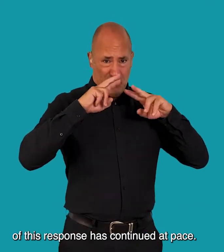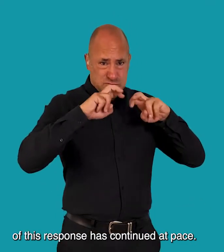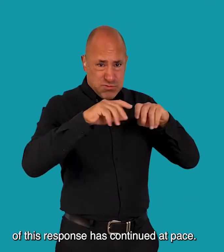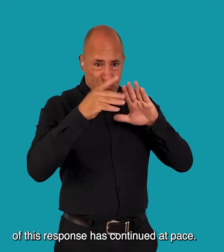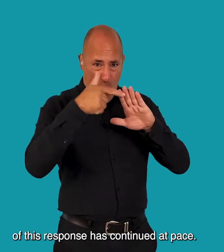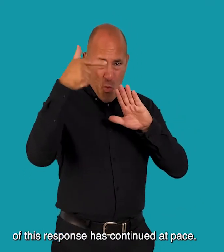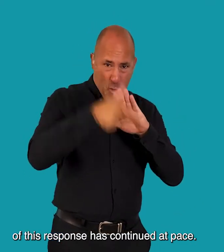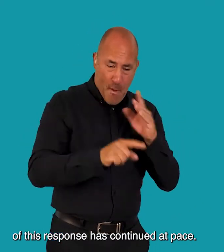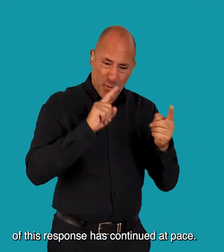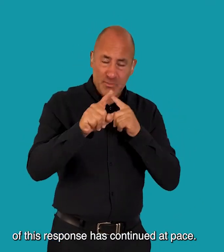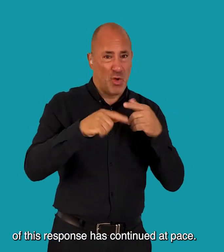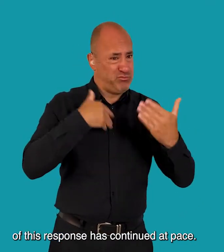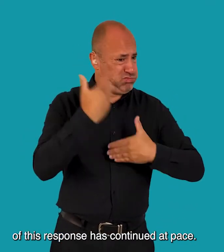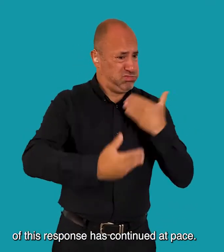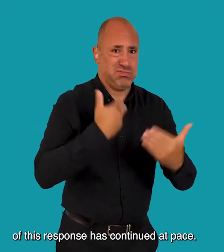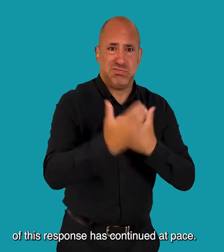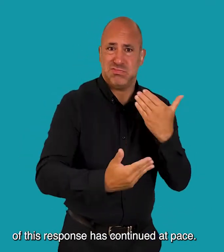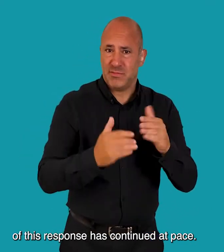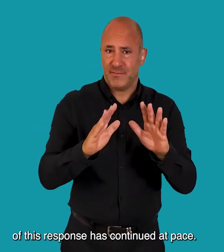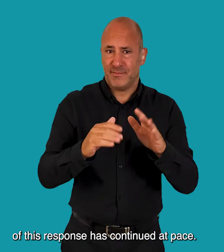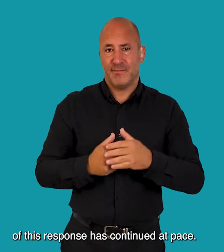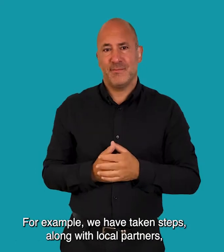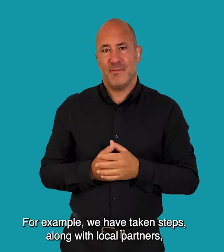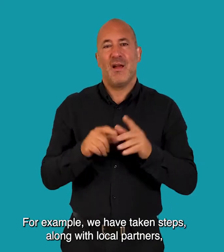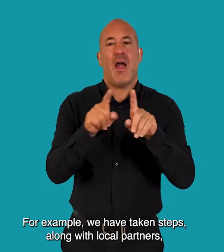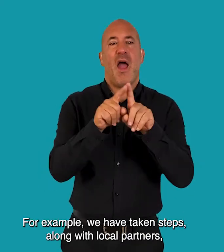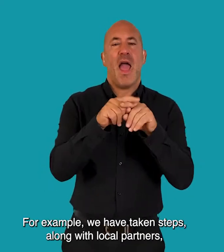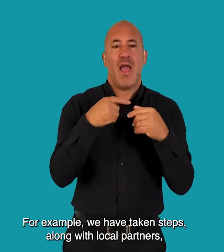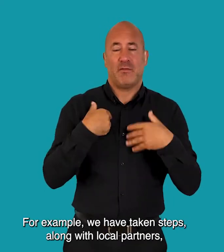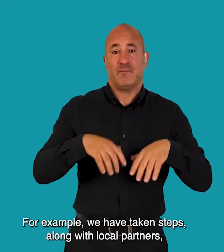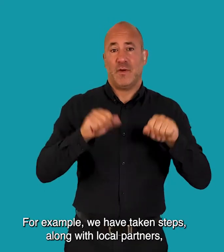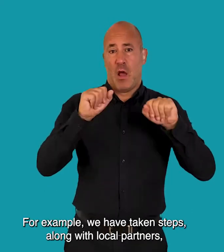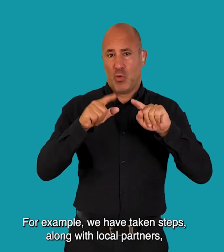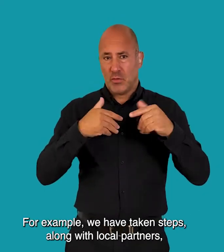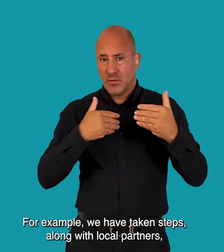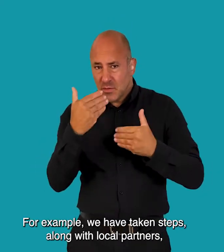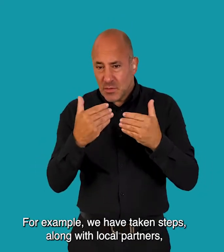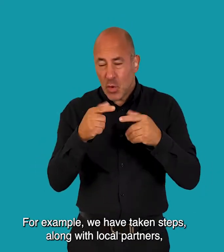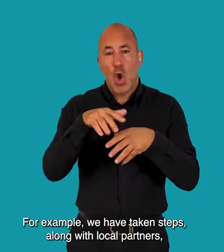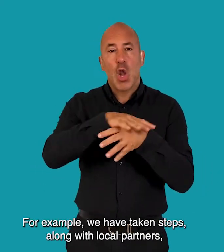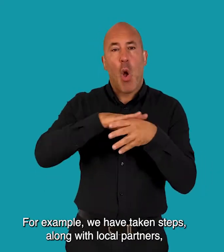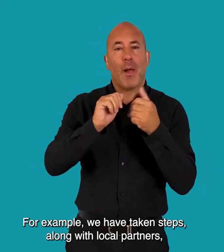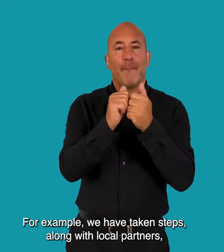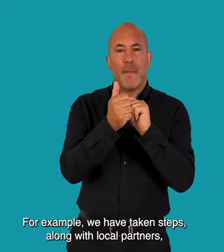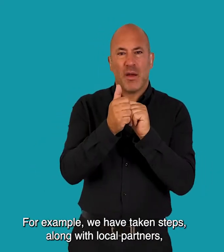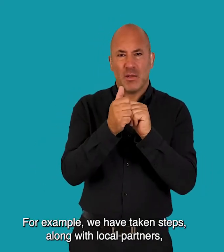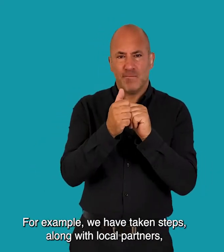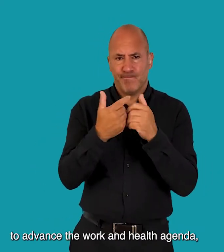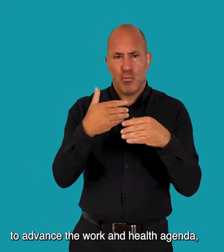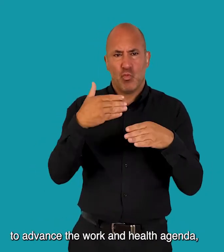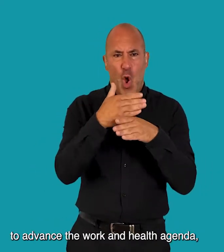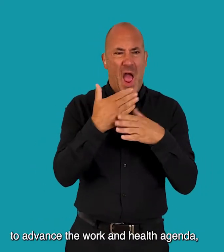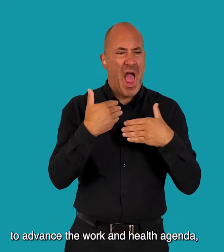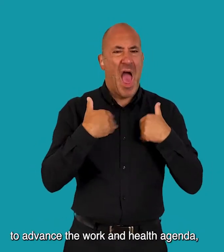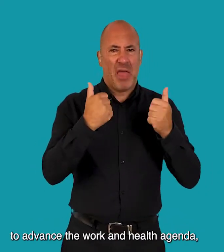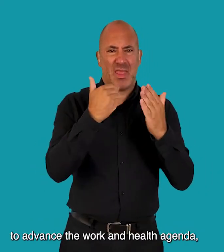this response has continued at pace. For example, we have taken steps along with local partners to advance the work and